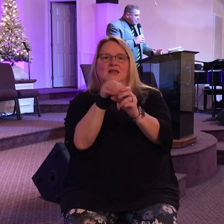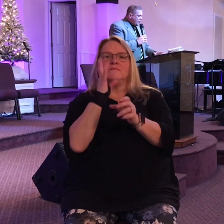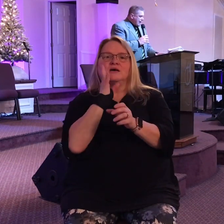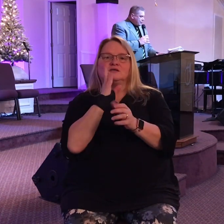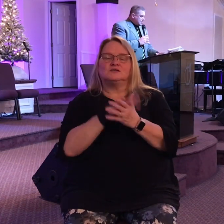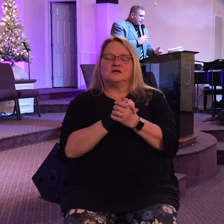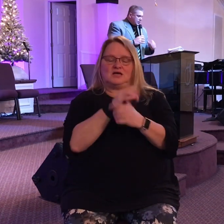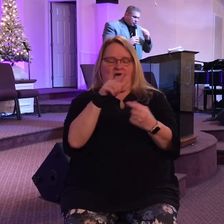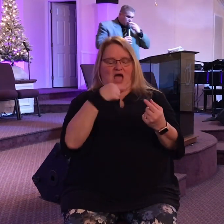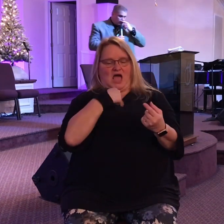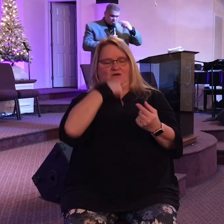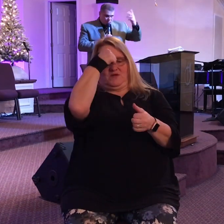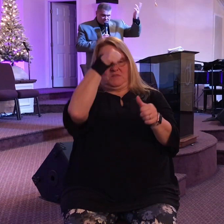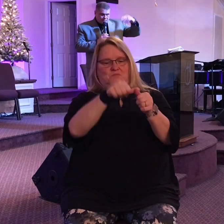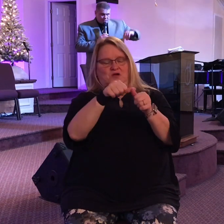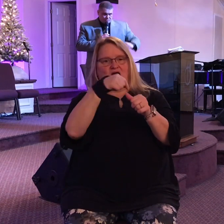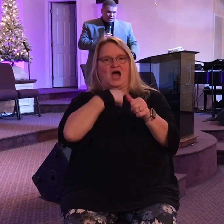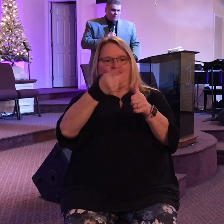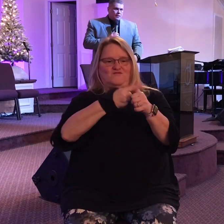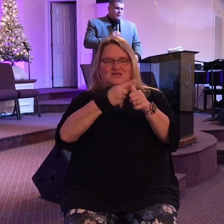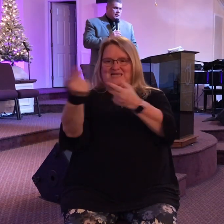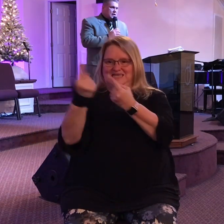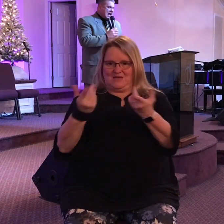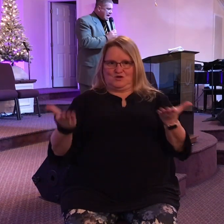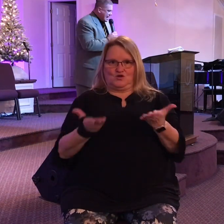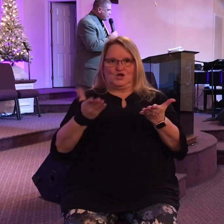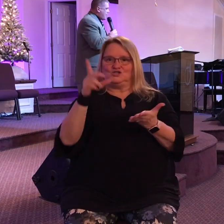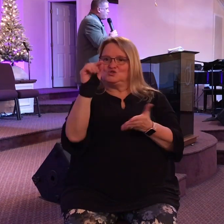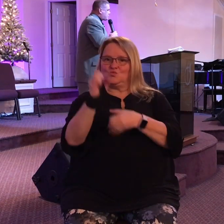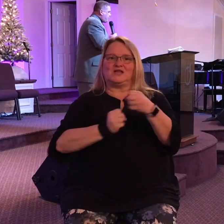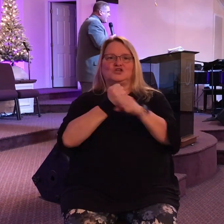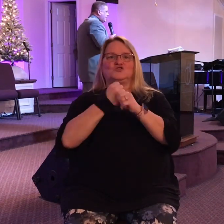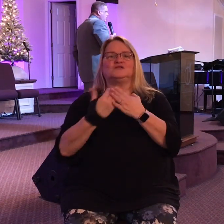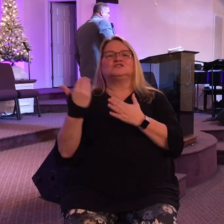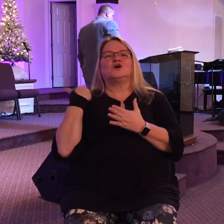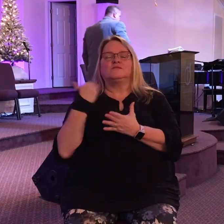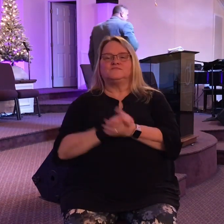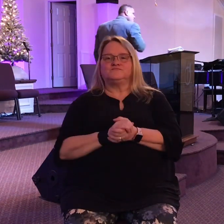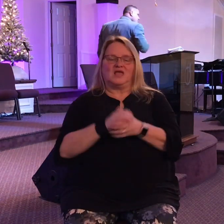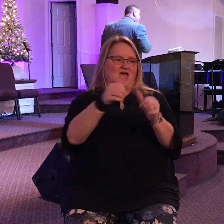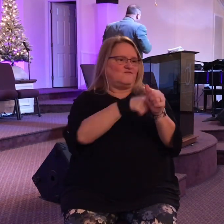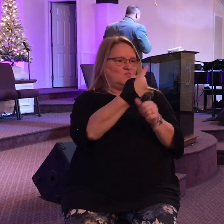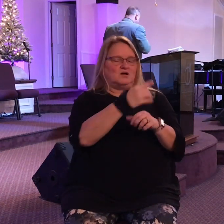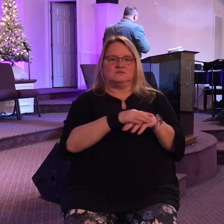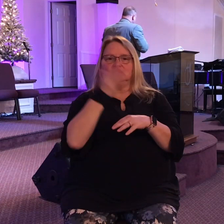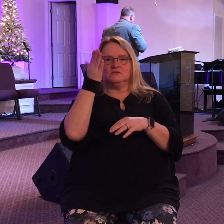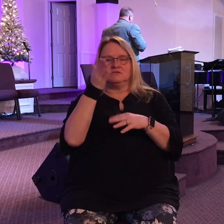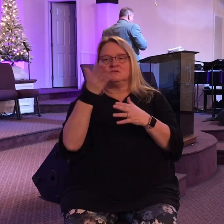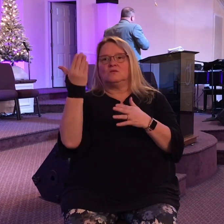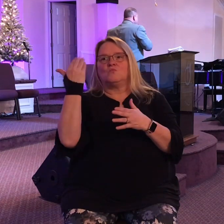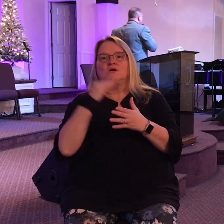Well, I remember when I first came into the church 20-some years ago. And everybody was fighting and arguing. I'm from the Bible